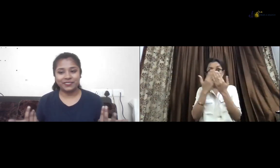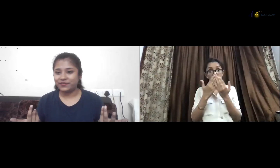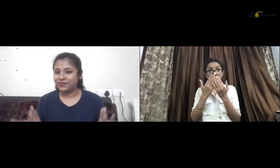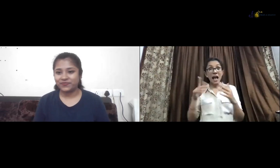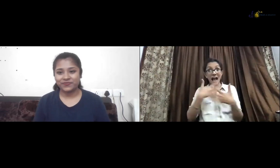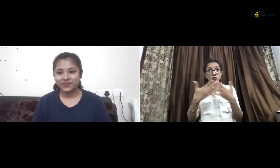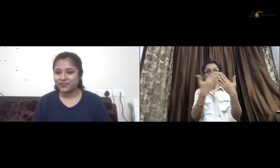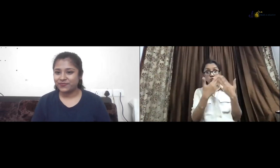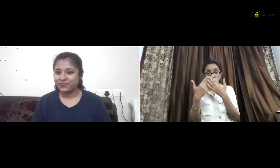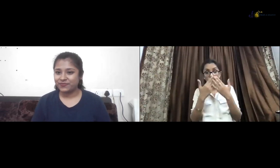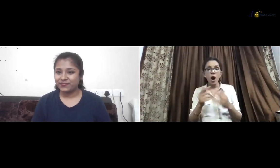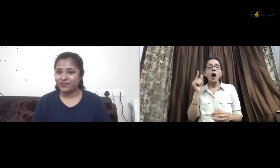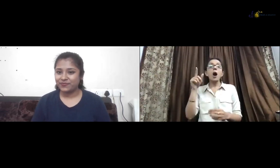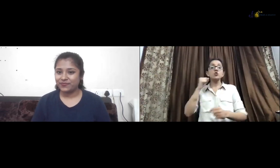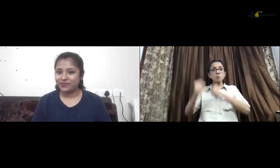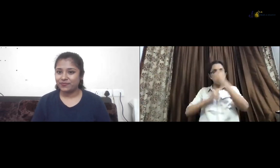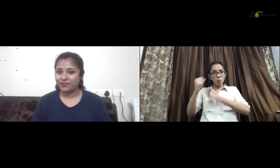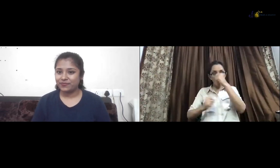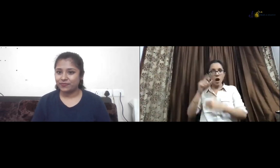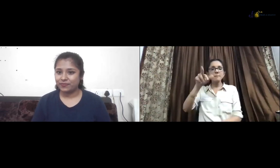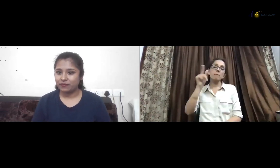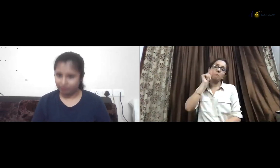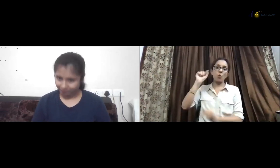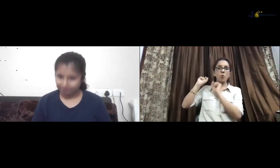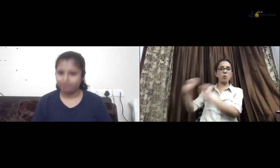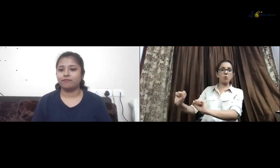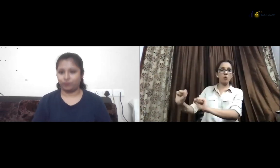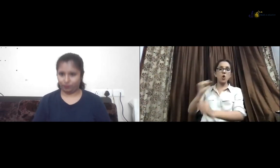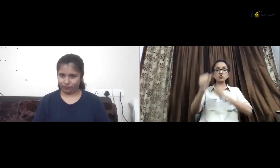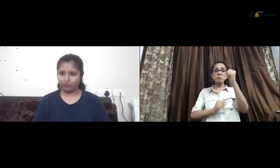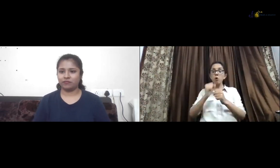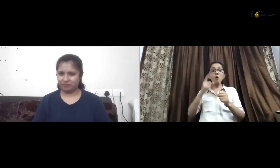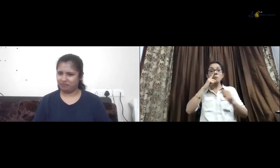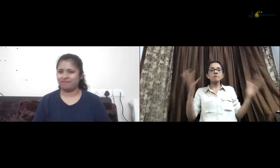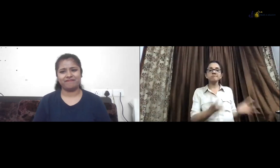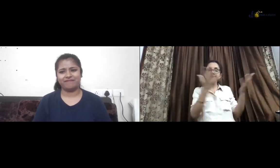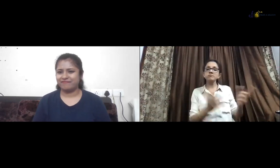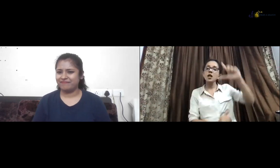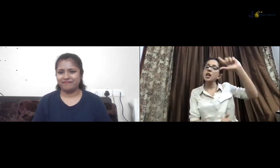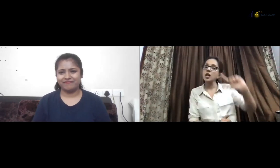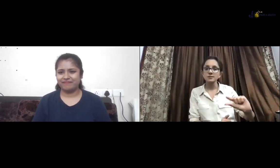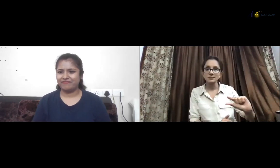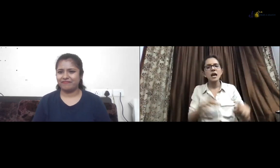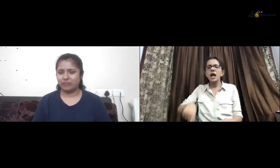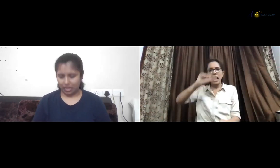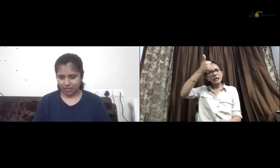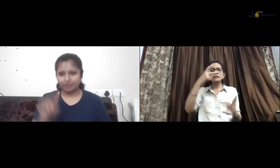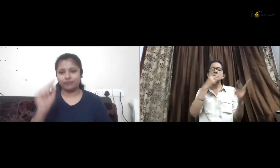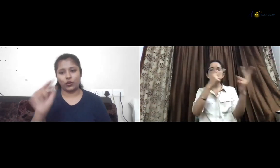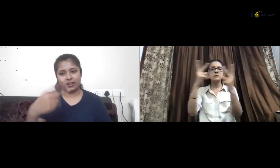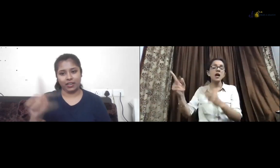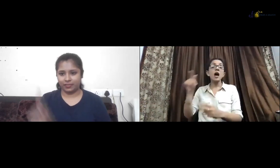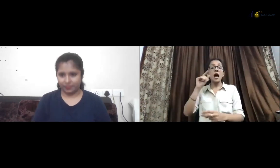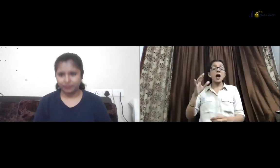childhood? No. In school, if there are any sports mean for boys, not for girls. They don't